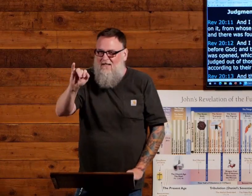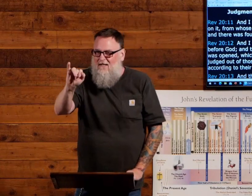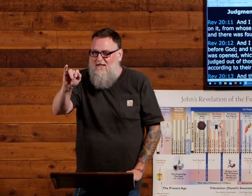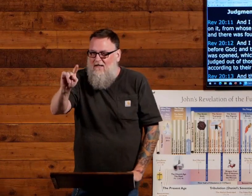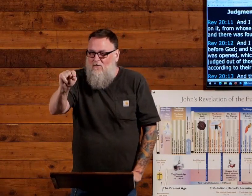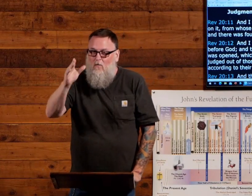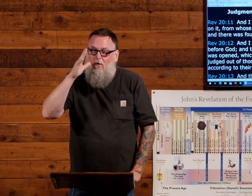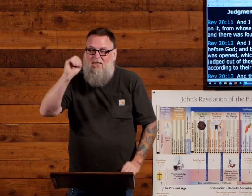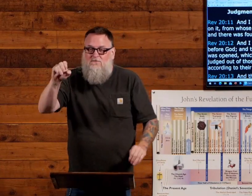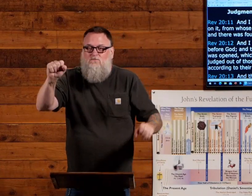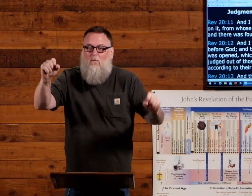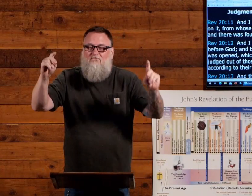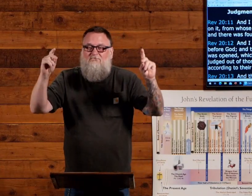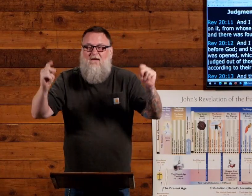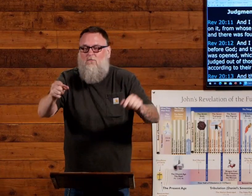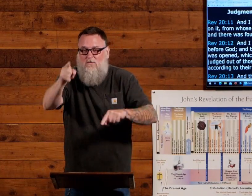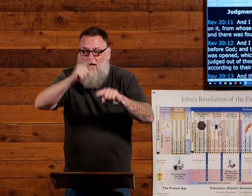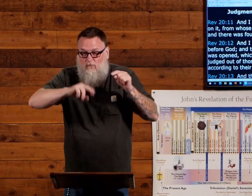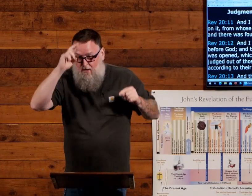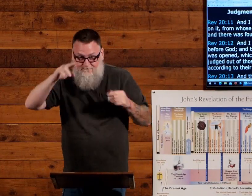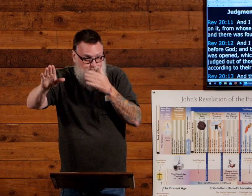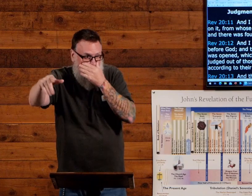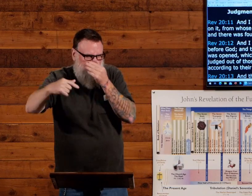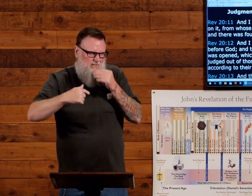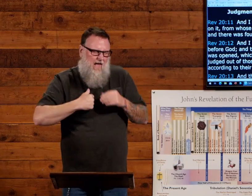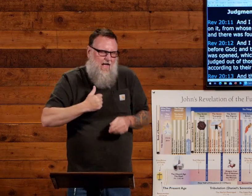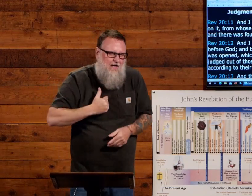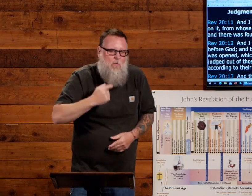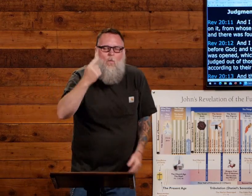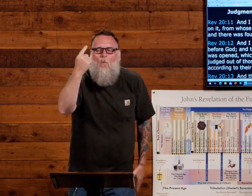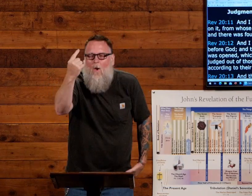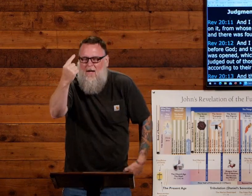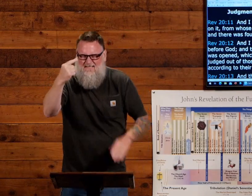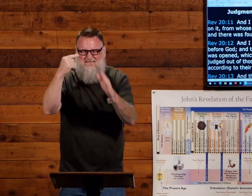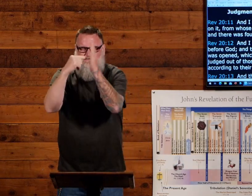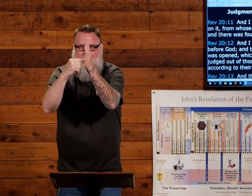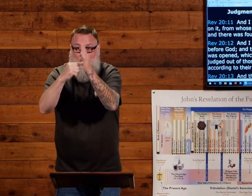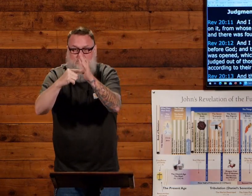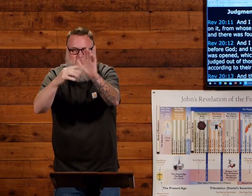tell me? It's going to be so fast, you're not going to realize it.